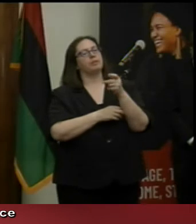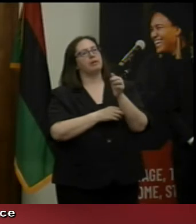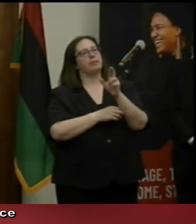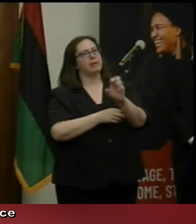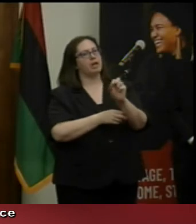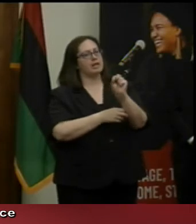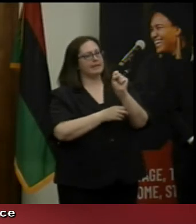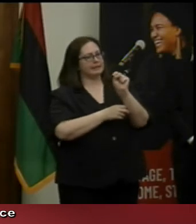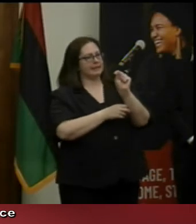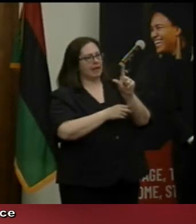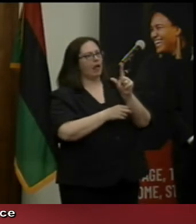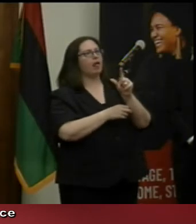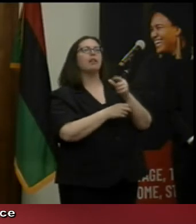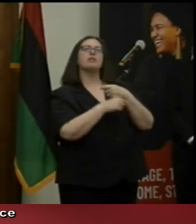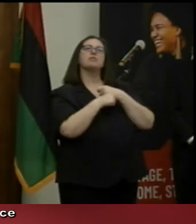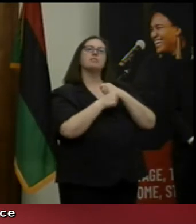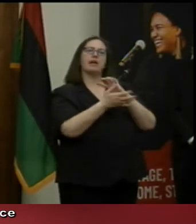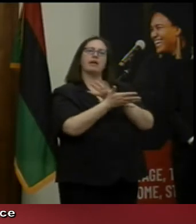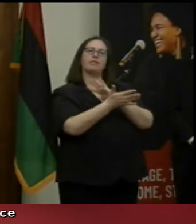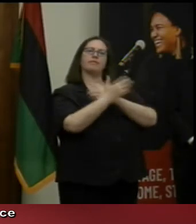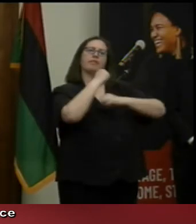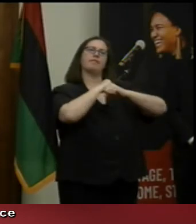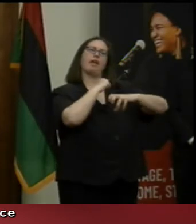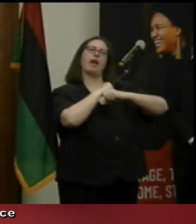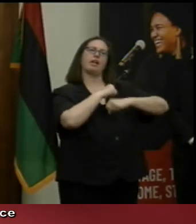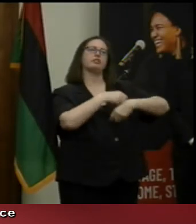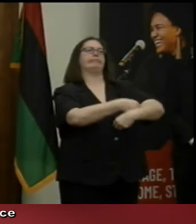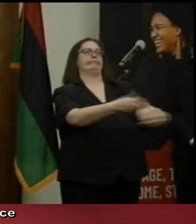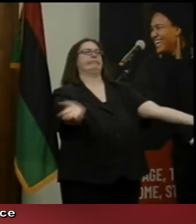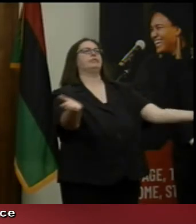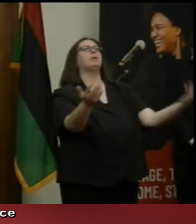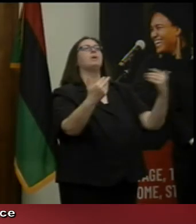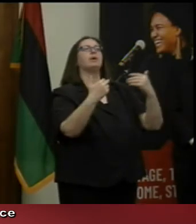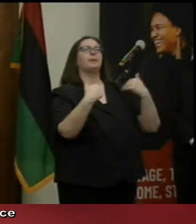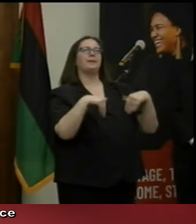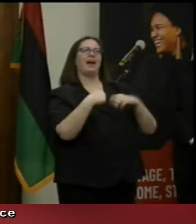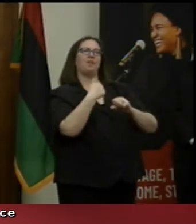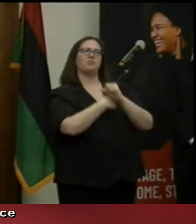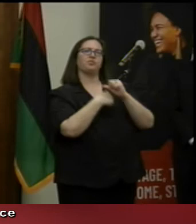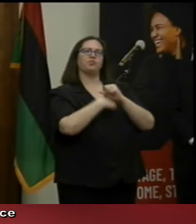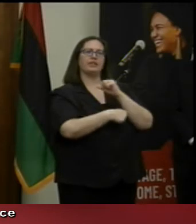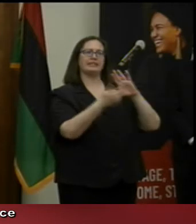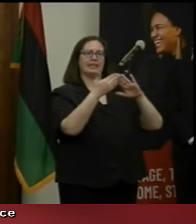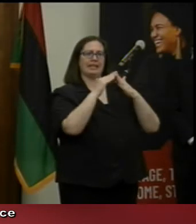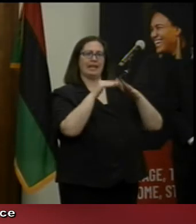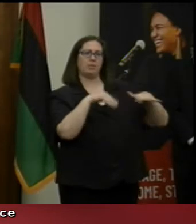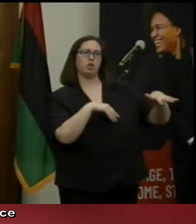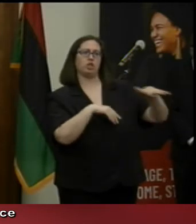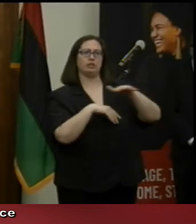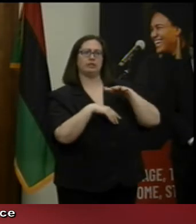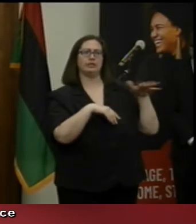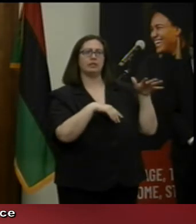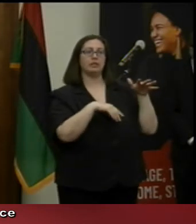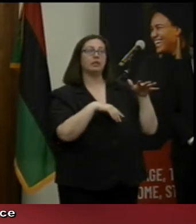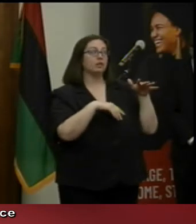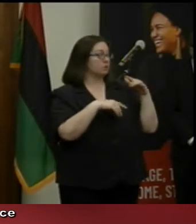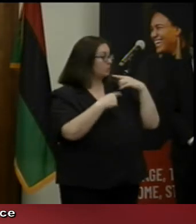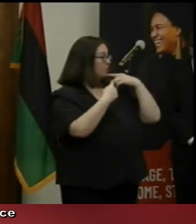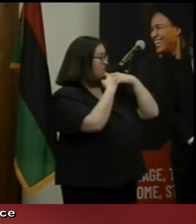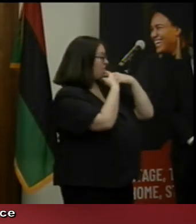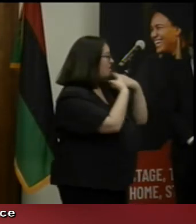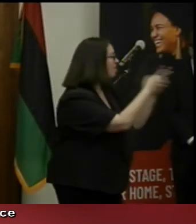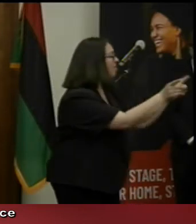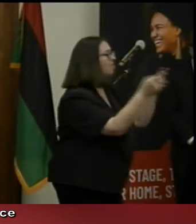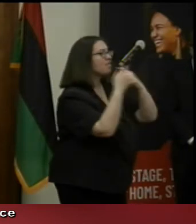flyers in neighborhoods, particularly high-risk neighborhoods, in really just to get the word out. That is the